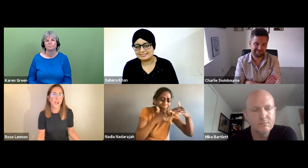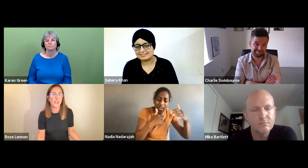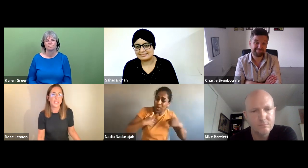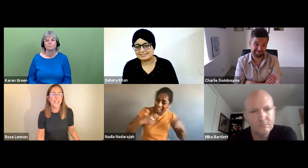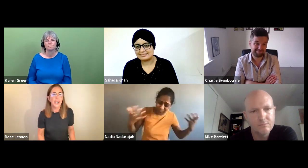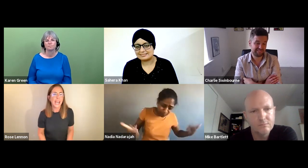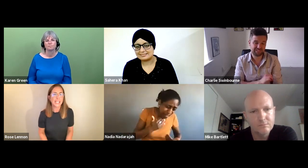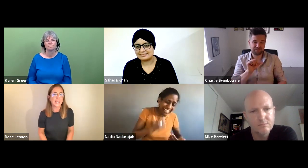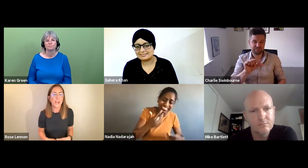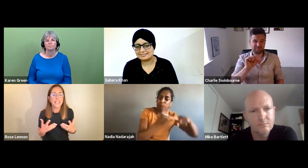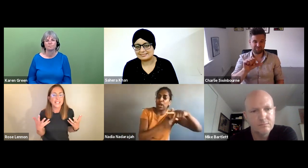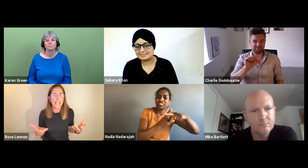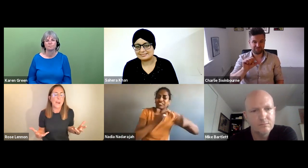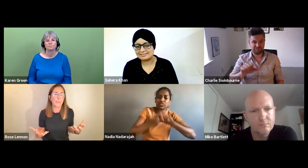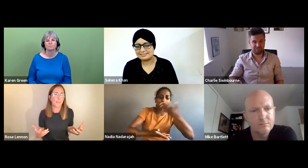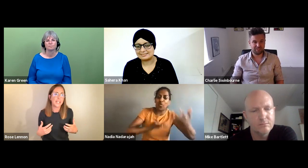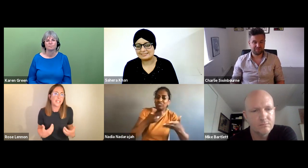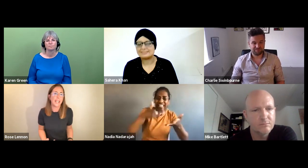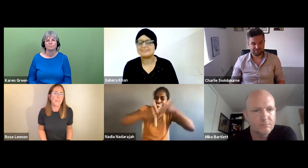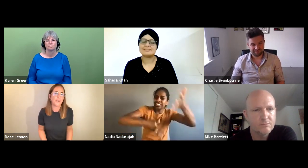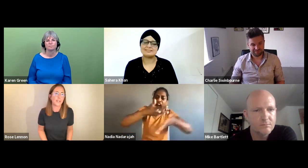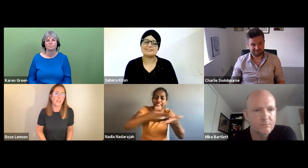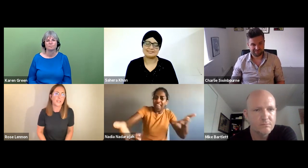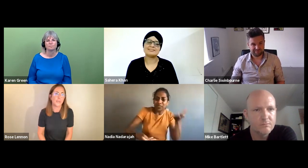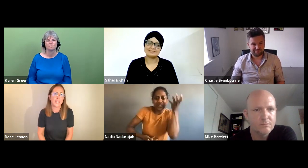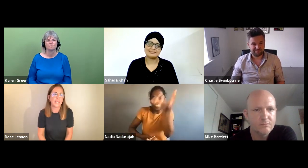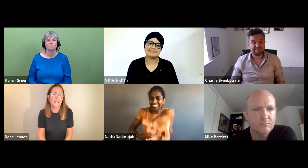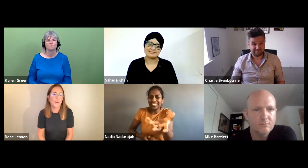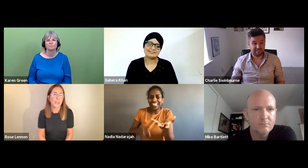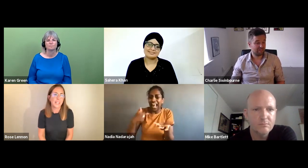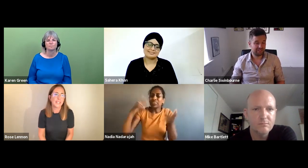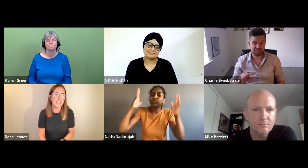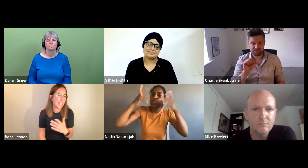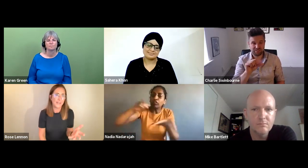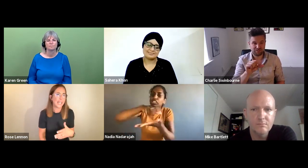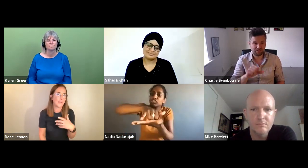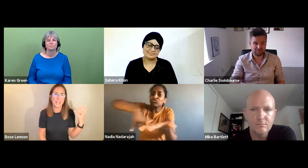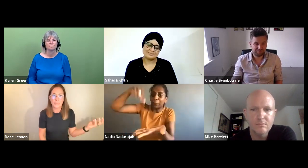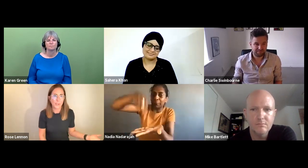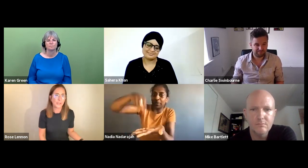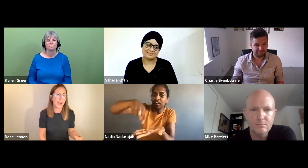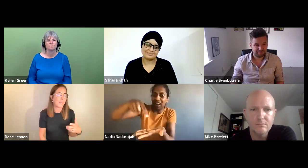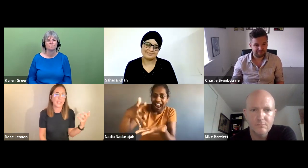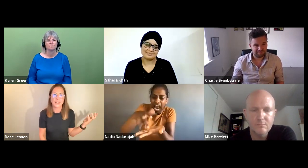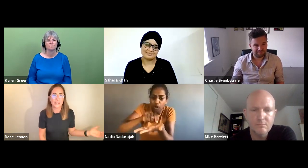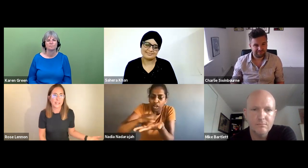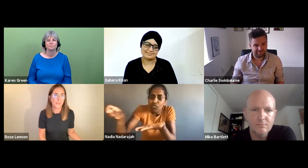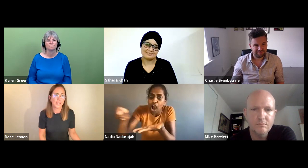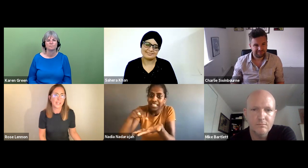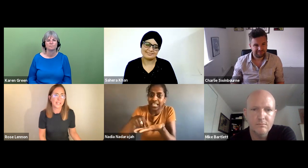show. And actually, where's the depth? Where's the depth of our culture within the TV, within the program, with the